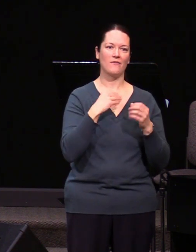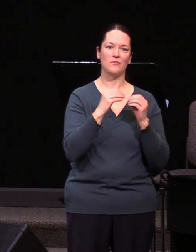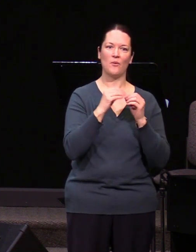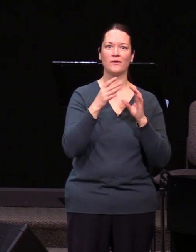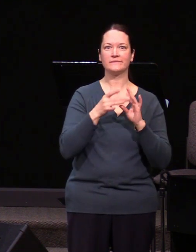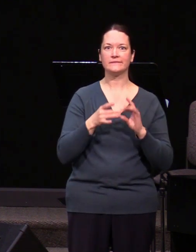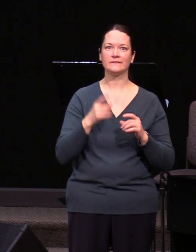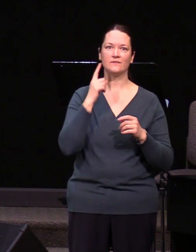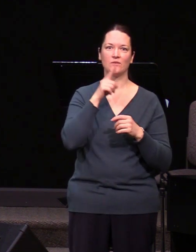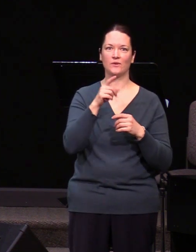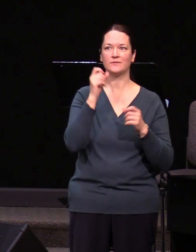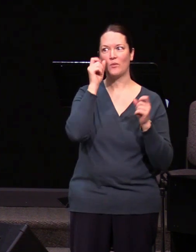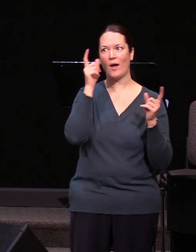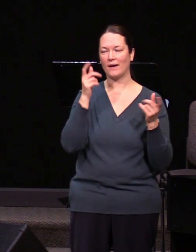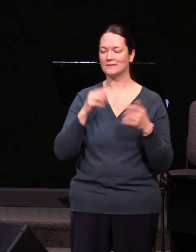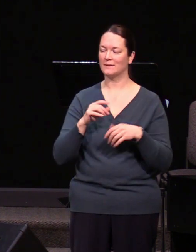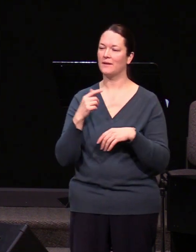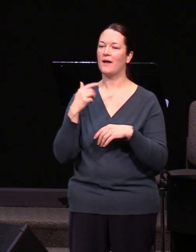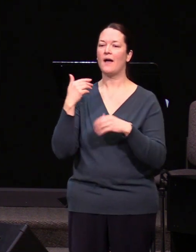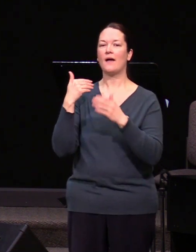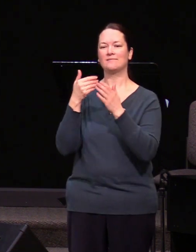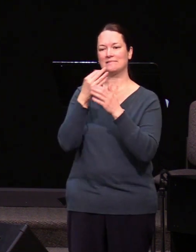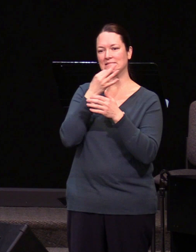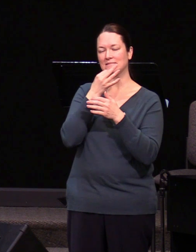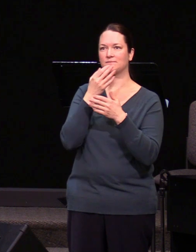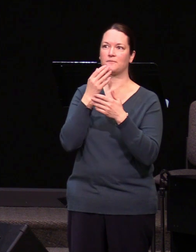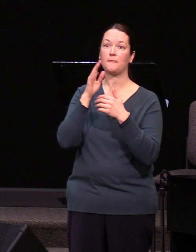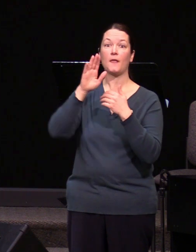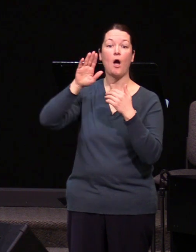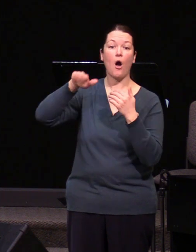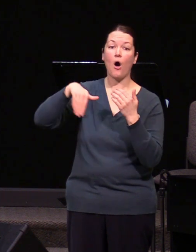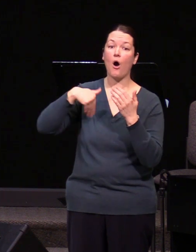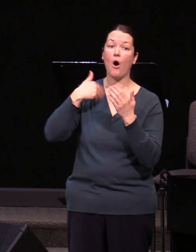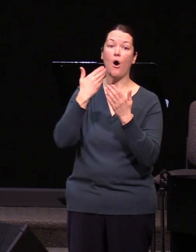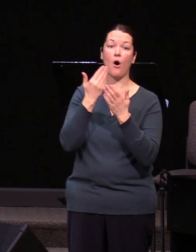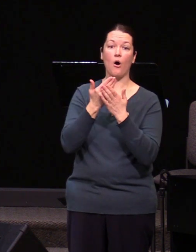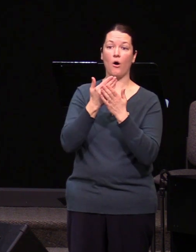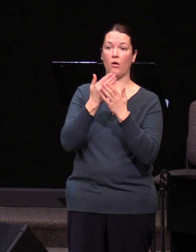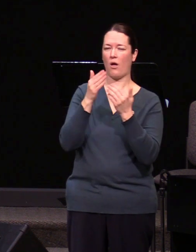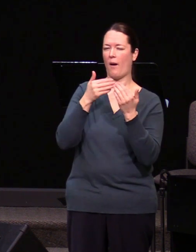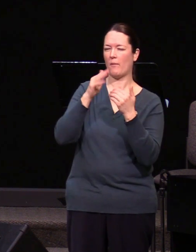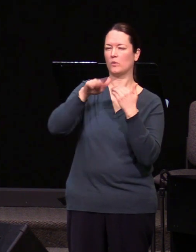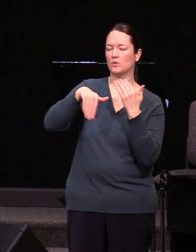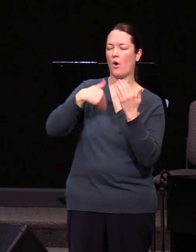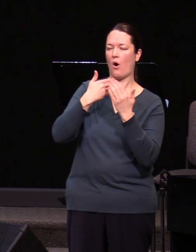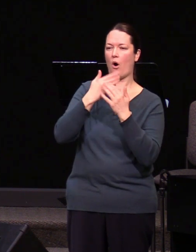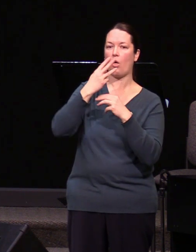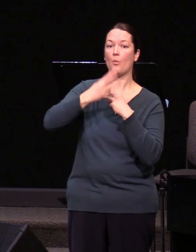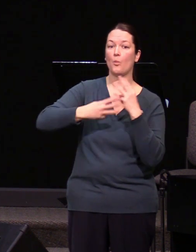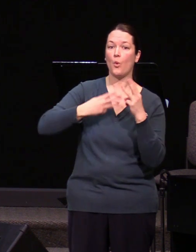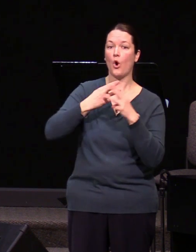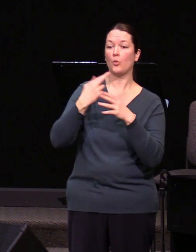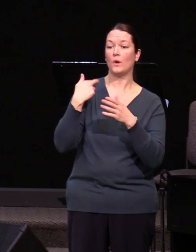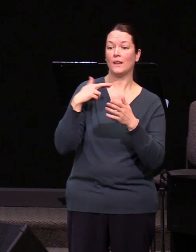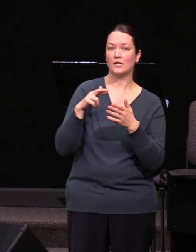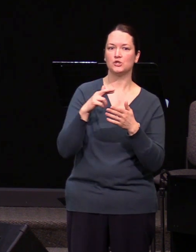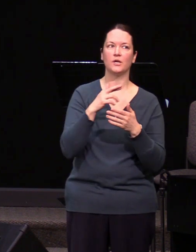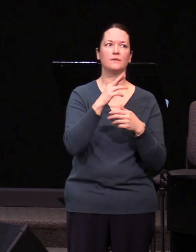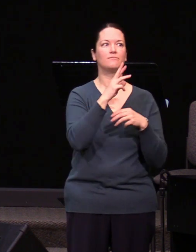But here's the thing. Nearly all world religions and all worldviews have